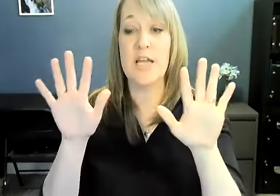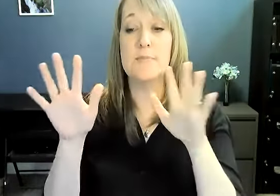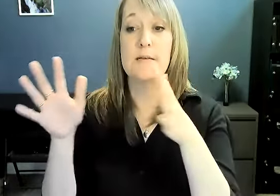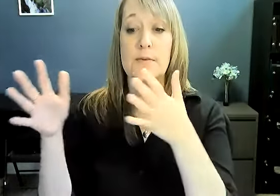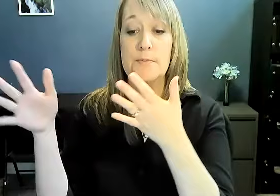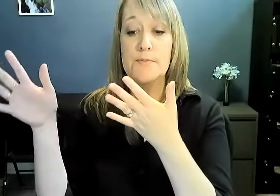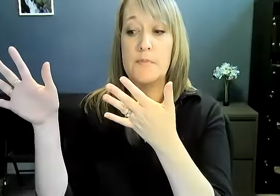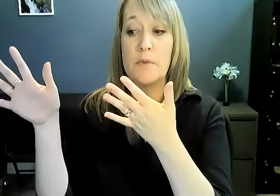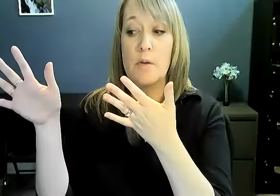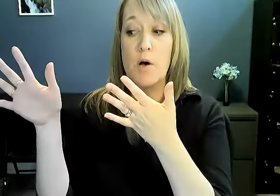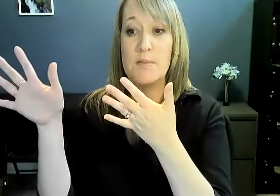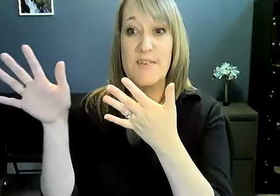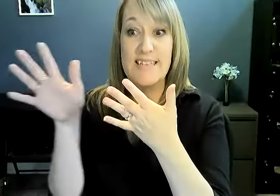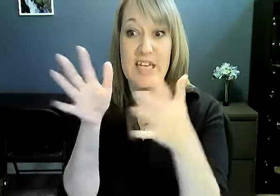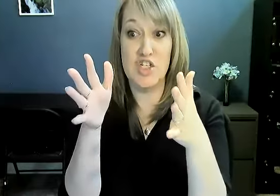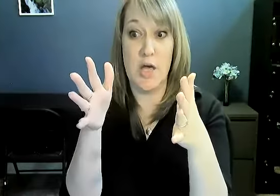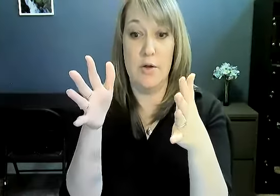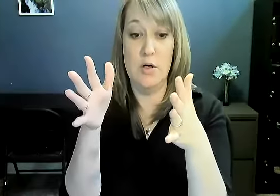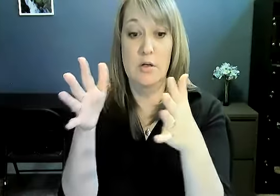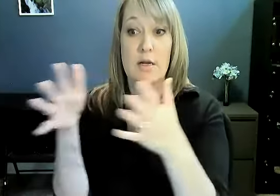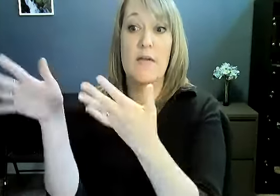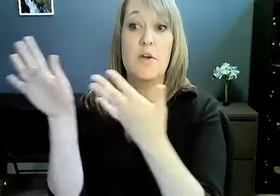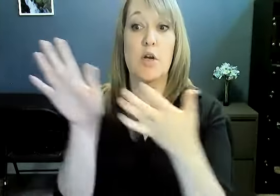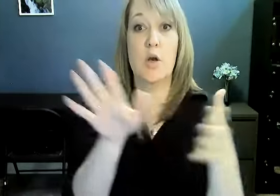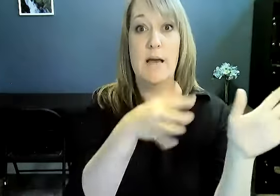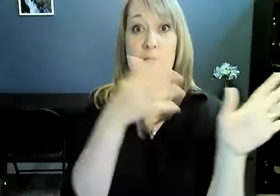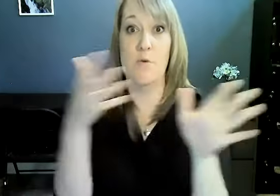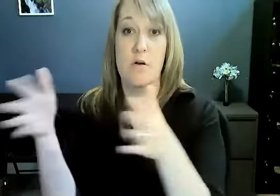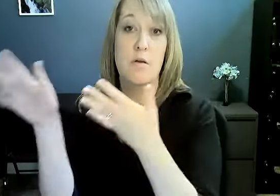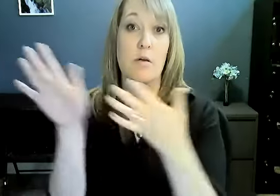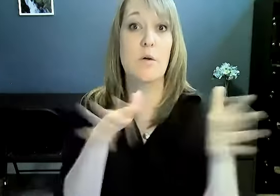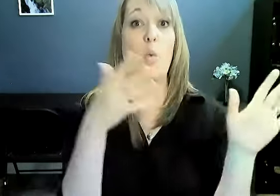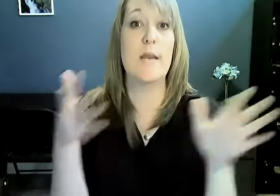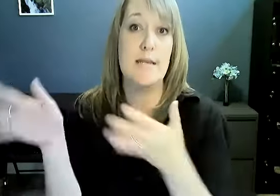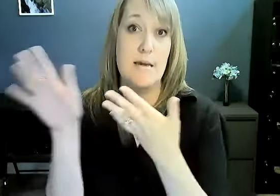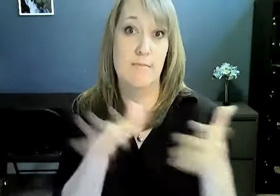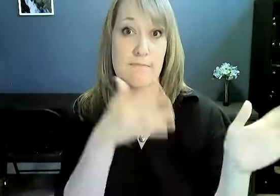shapes, palms facing each other. And then you're going to go back and forth. Windy.